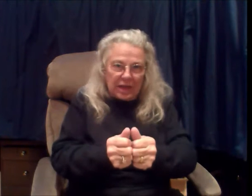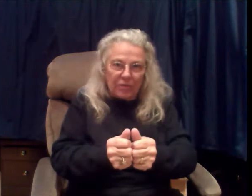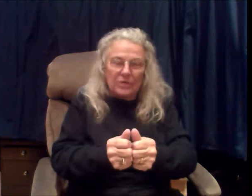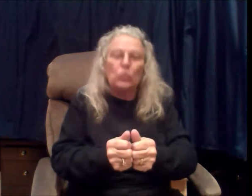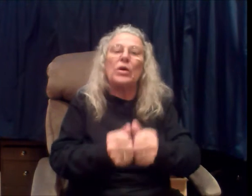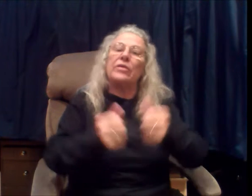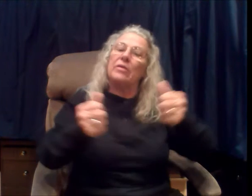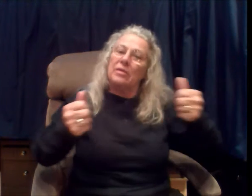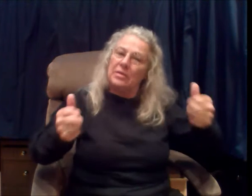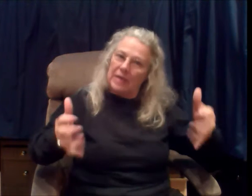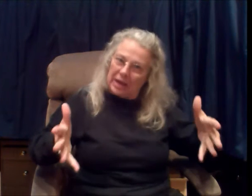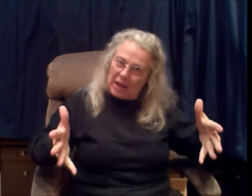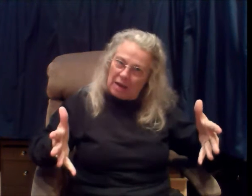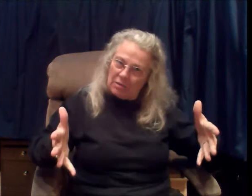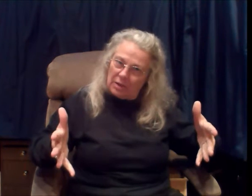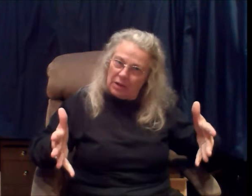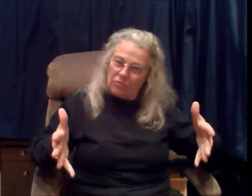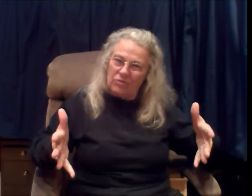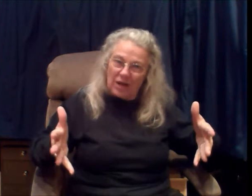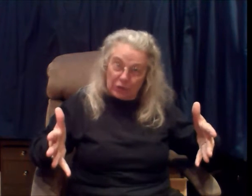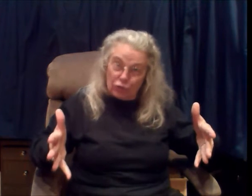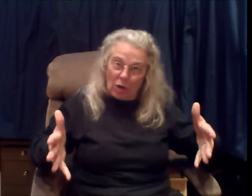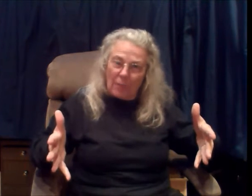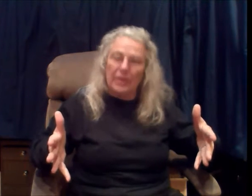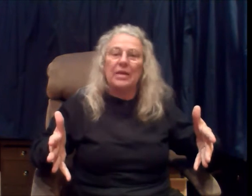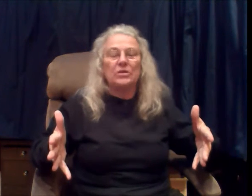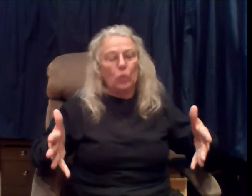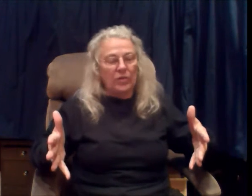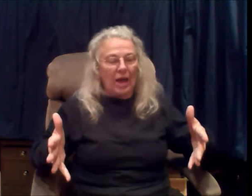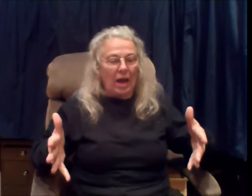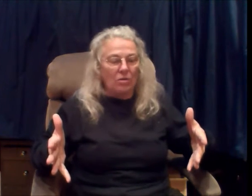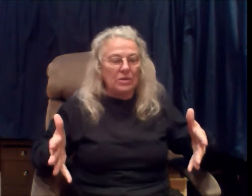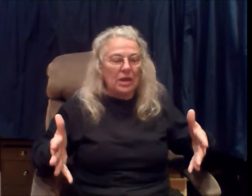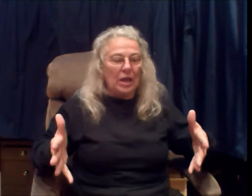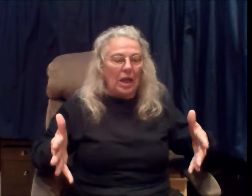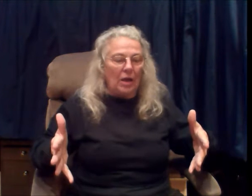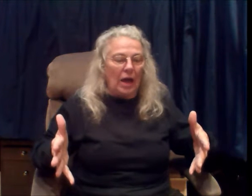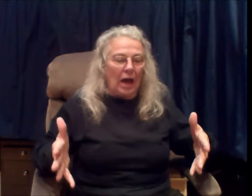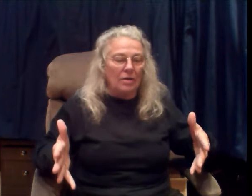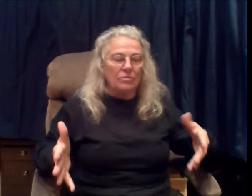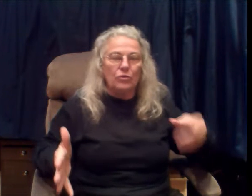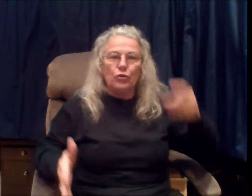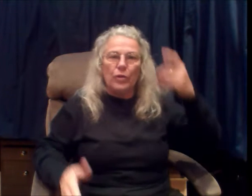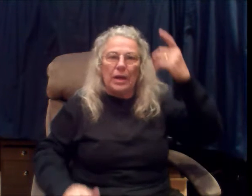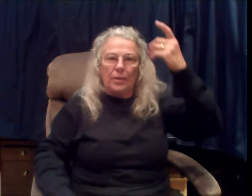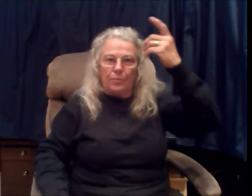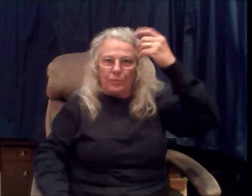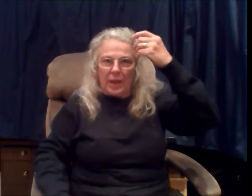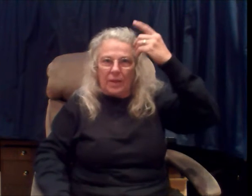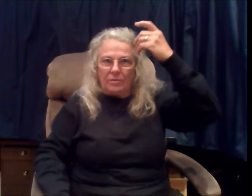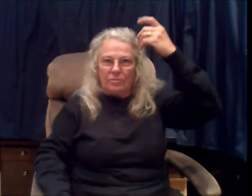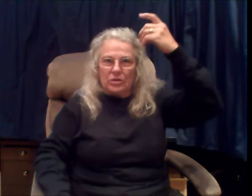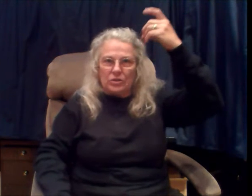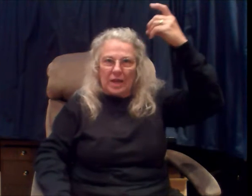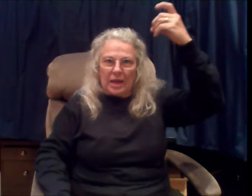together, it's with. Take it out and kind of drop it, it's without. Dream. And just take it,